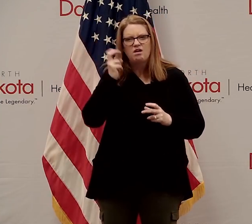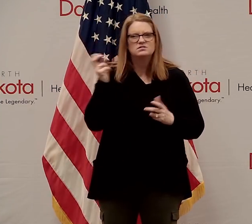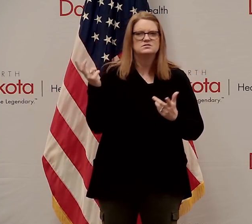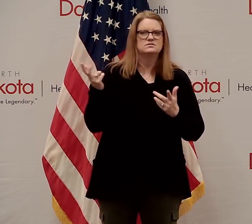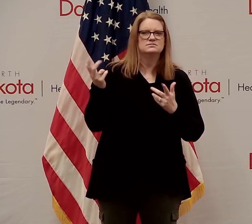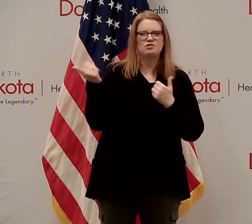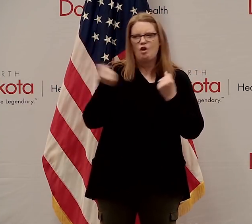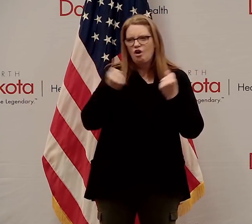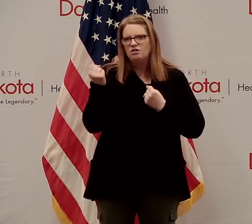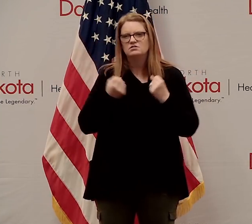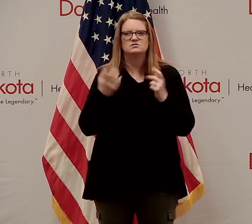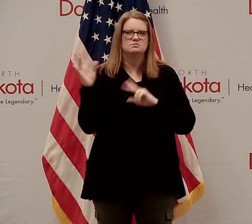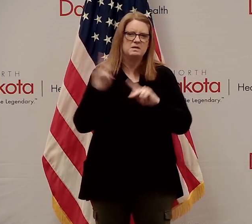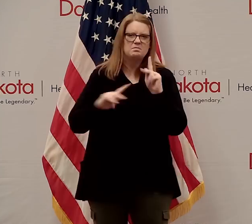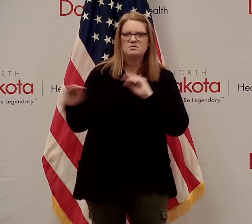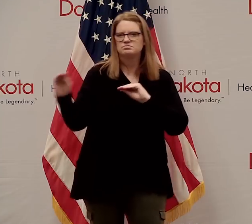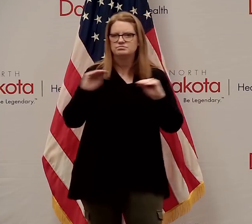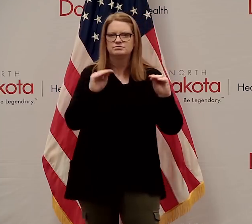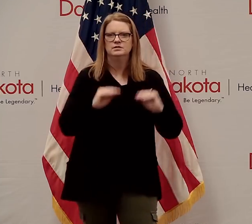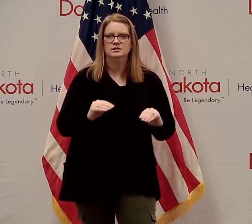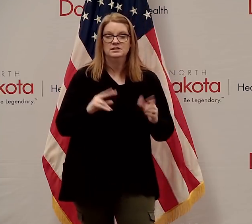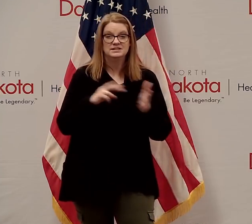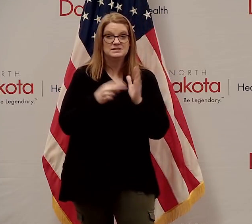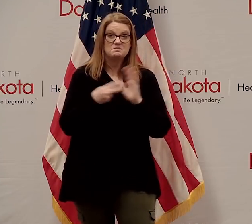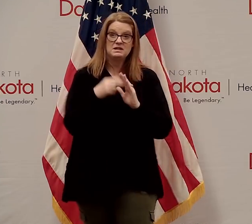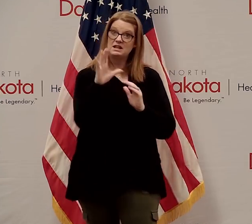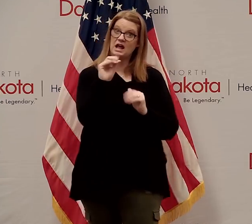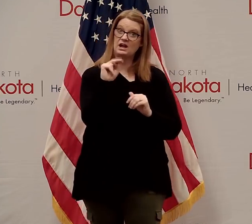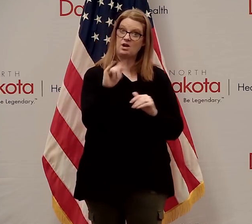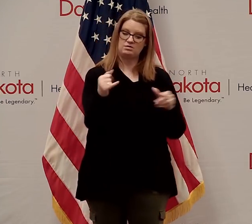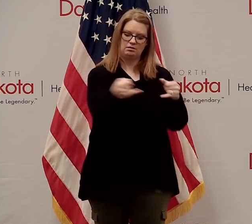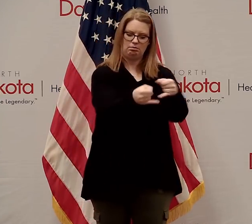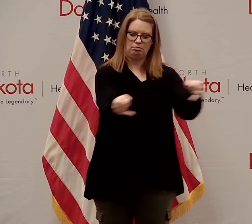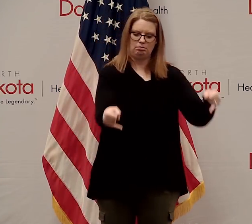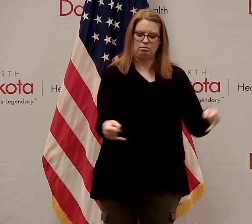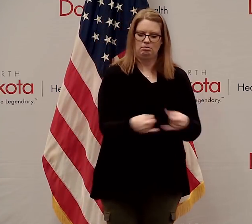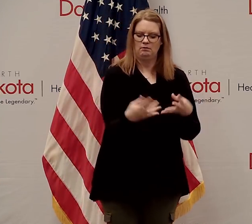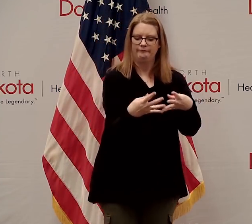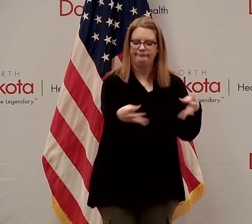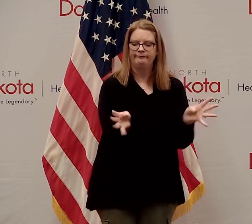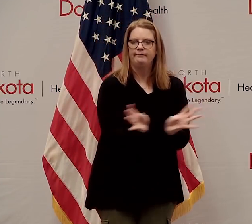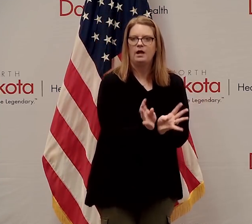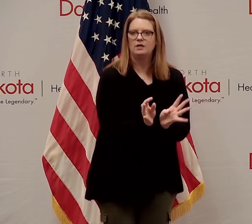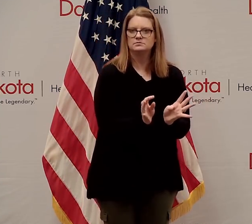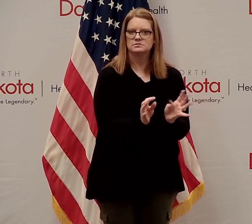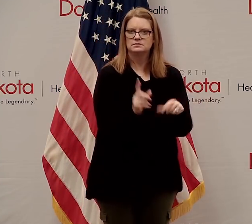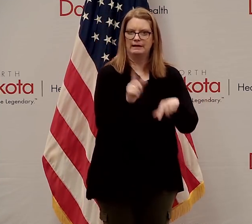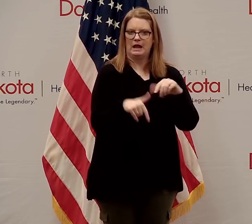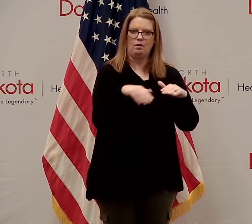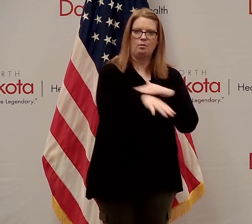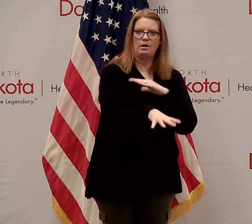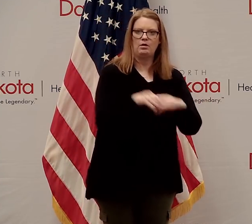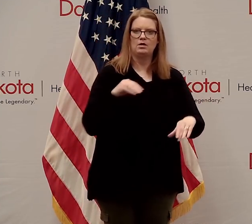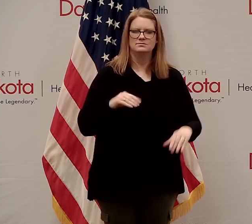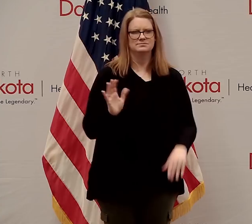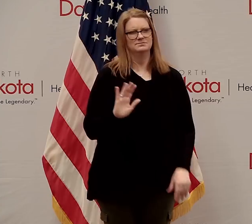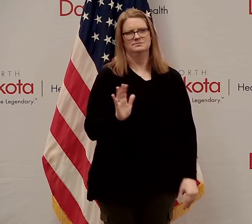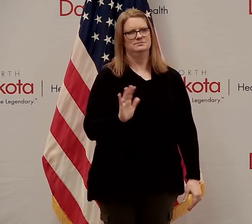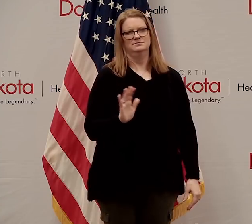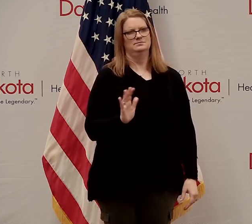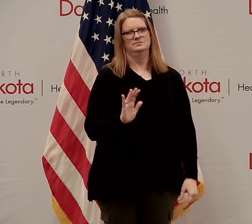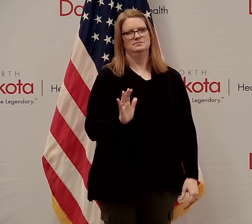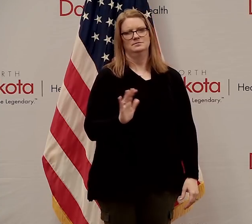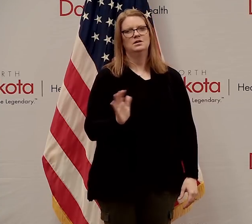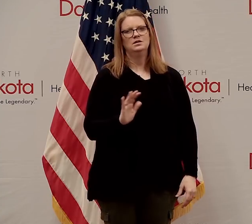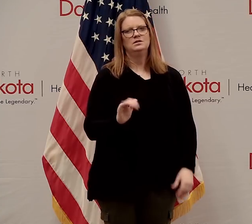gated communities, so to speak, or gated counties or gated zip codes. And so it's best for everyone just to apply